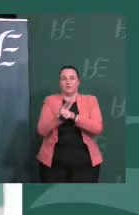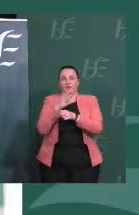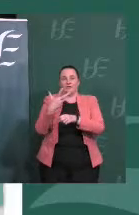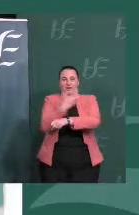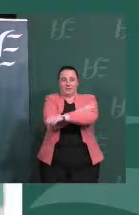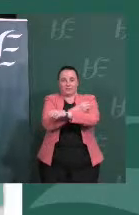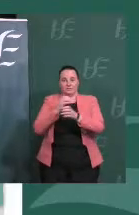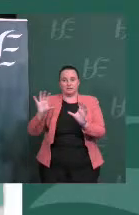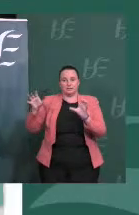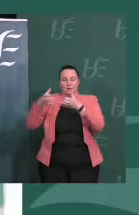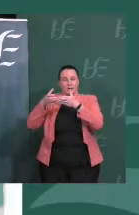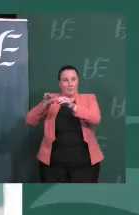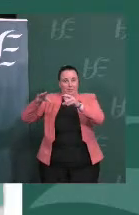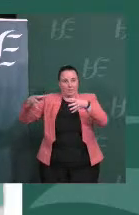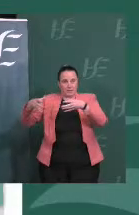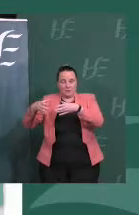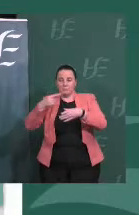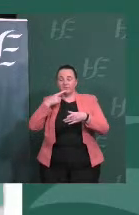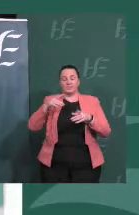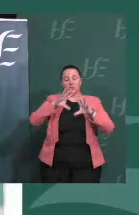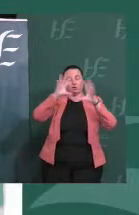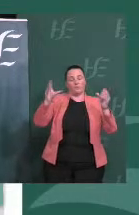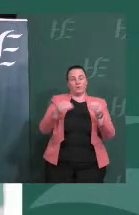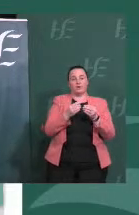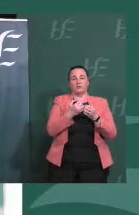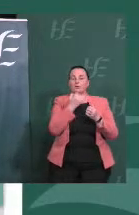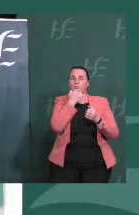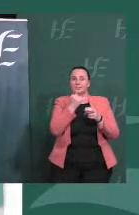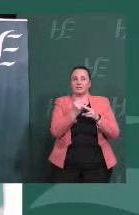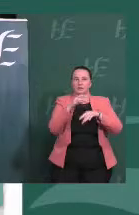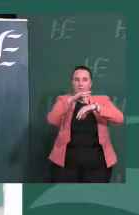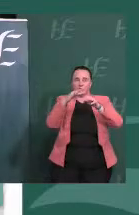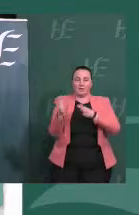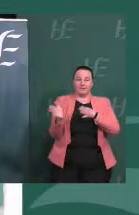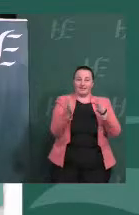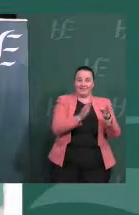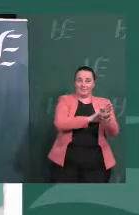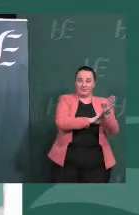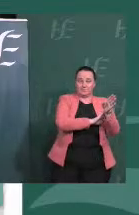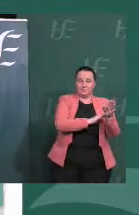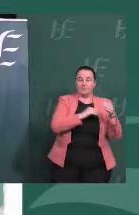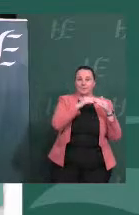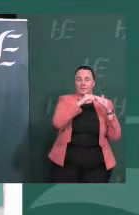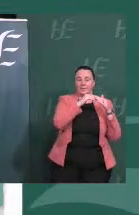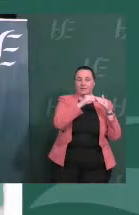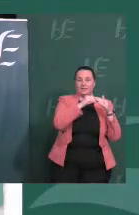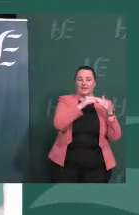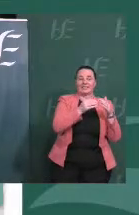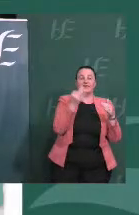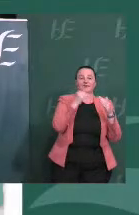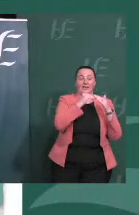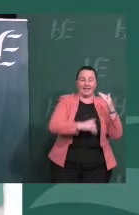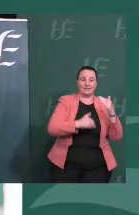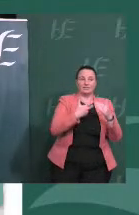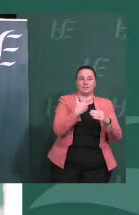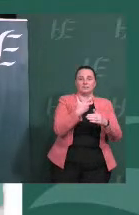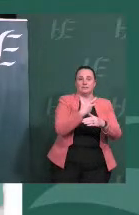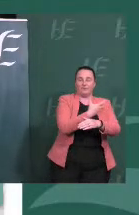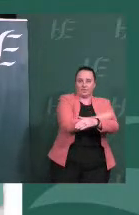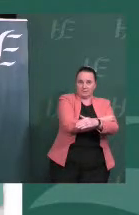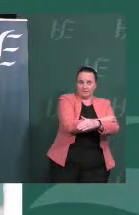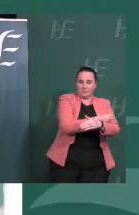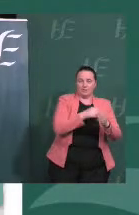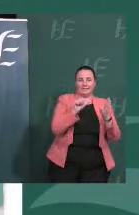a greater part of the population. But look at the total hospitalizations. On the left-hand side, where less of the population is vaccinated, you have a total